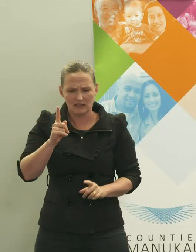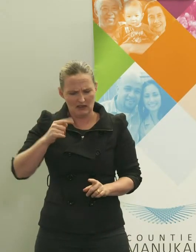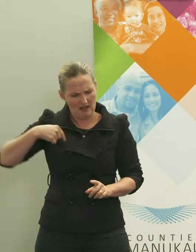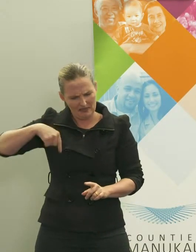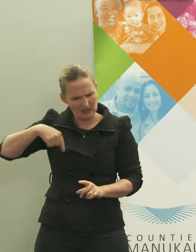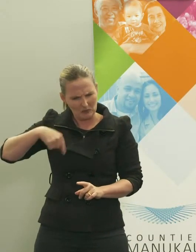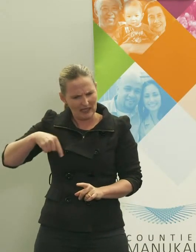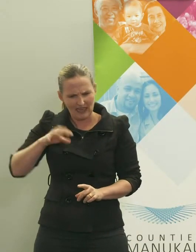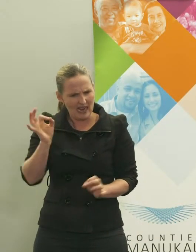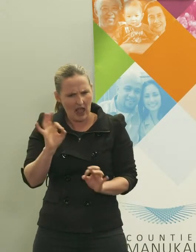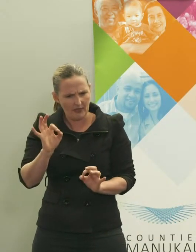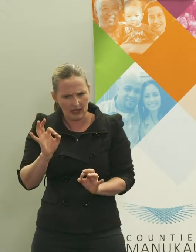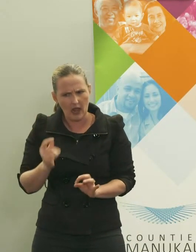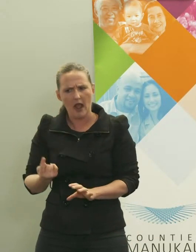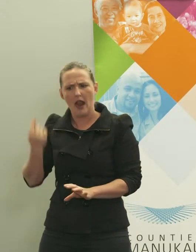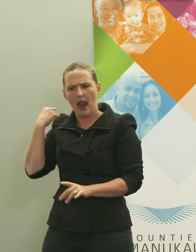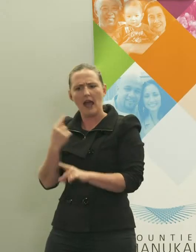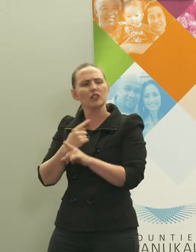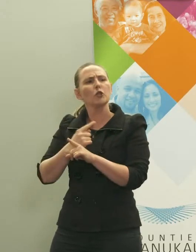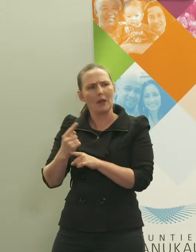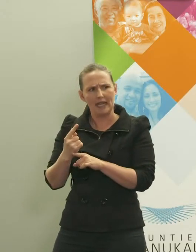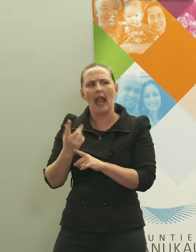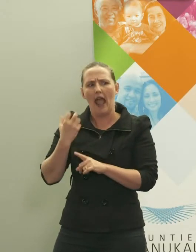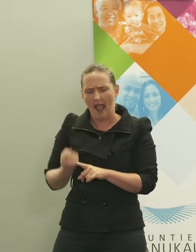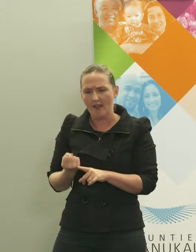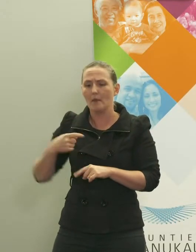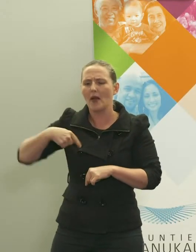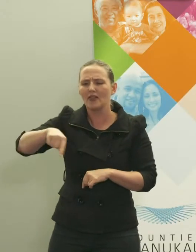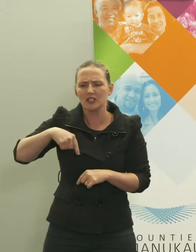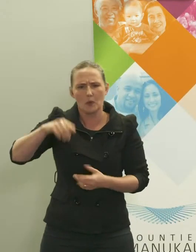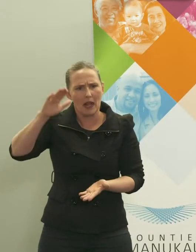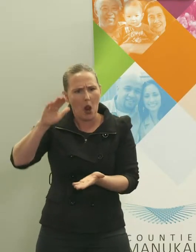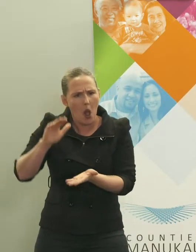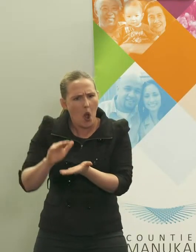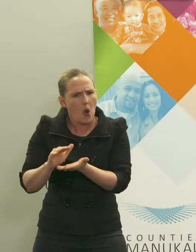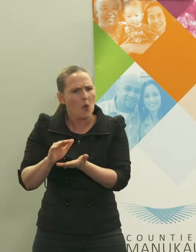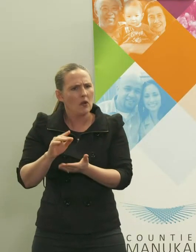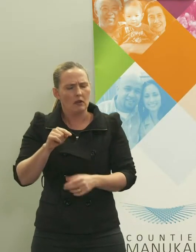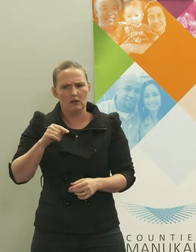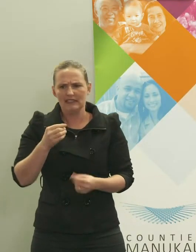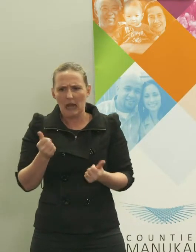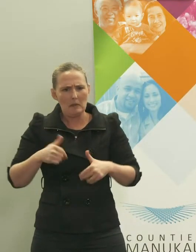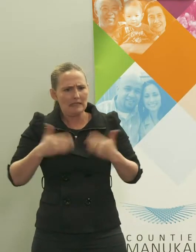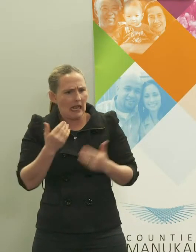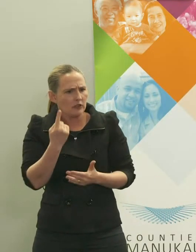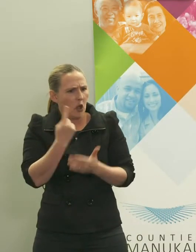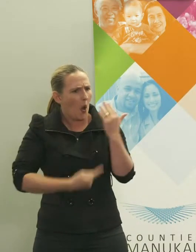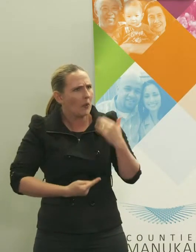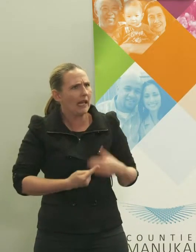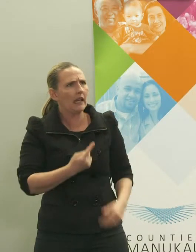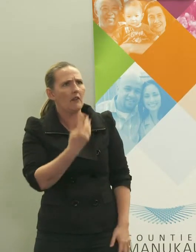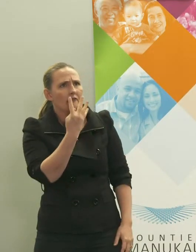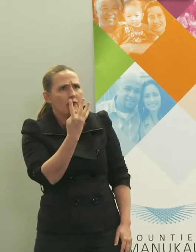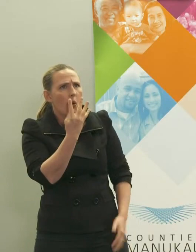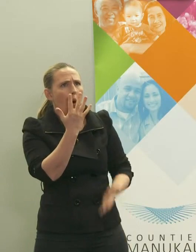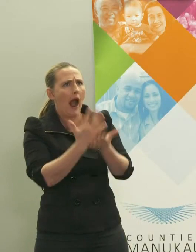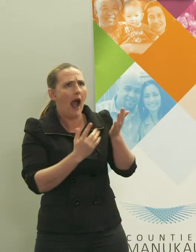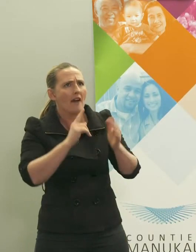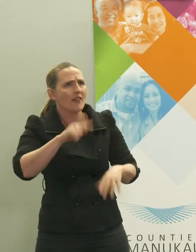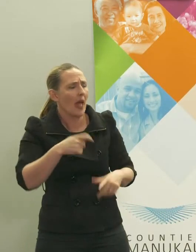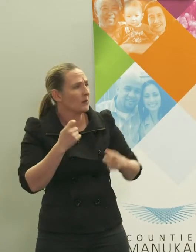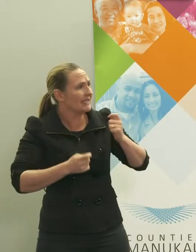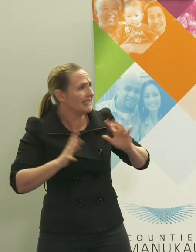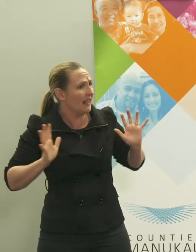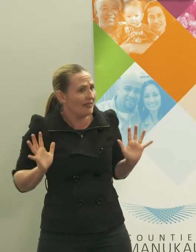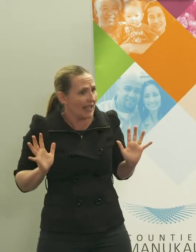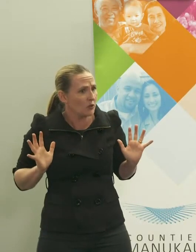week. I think some have been very close, but they've also been pretty low and some days only 4,500. I mean, you have to be a bit concerned given also